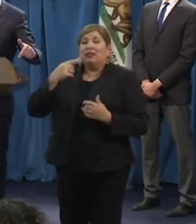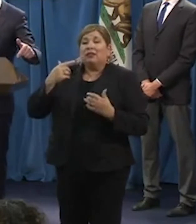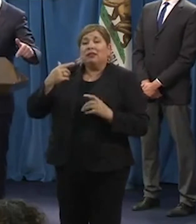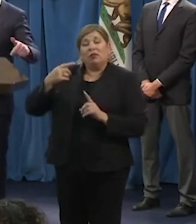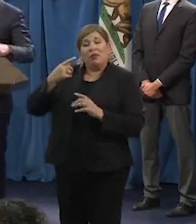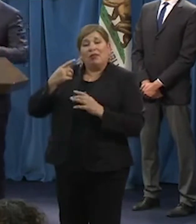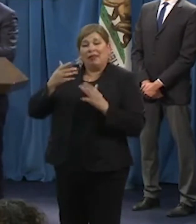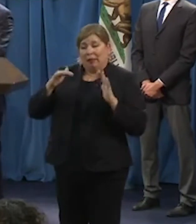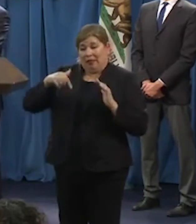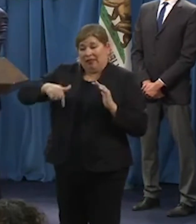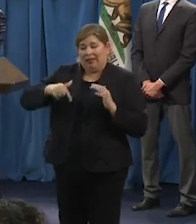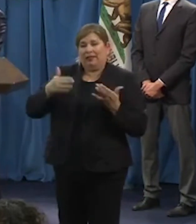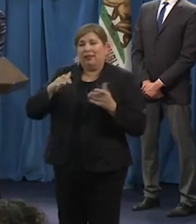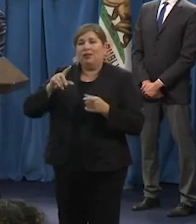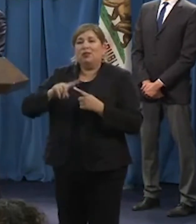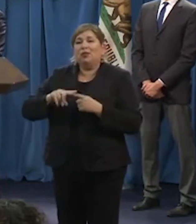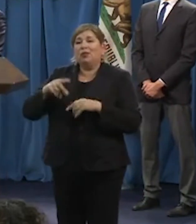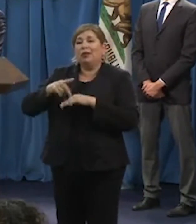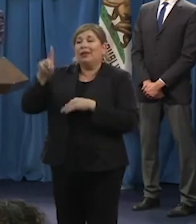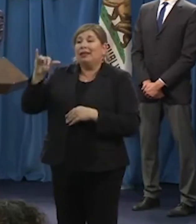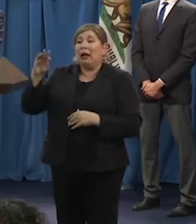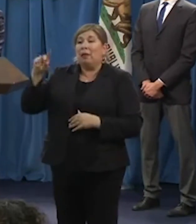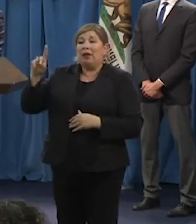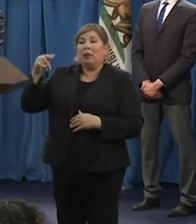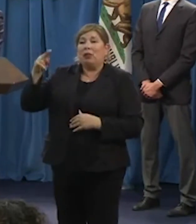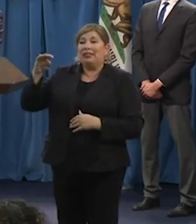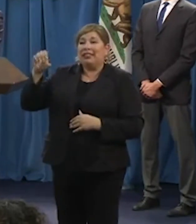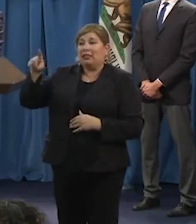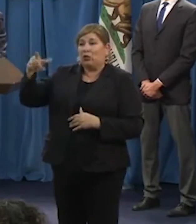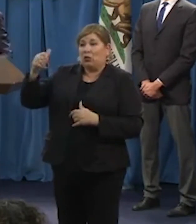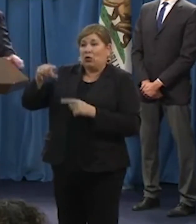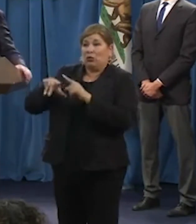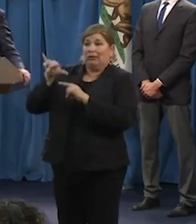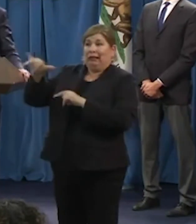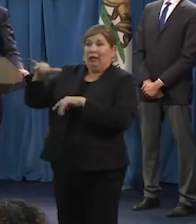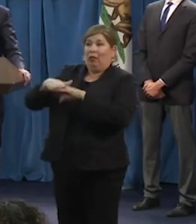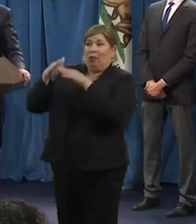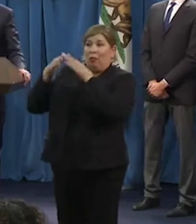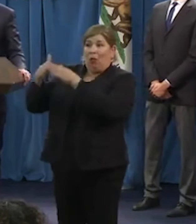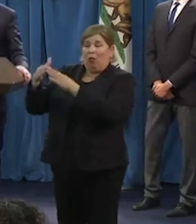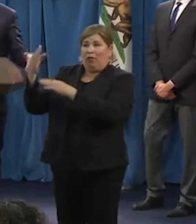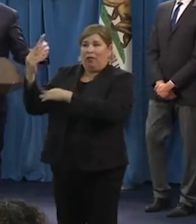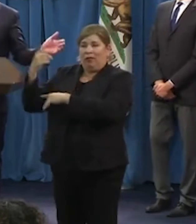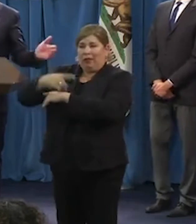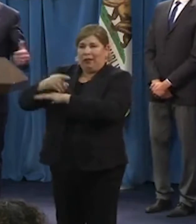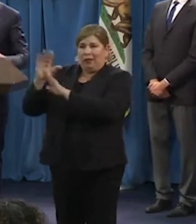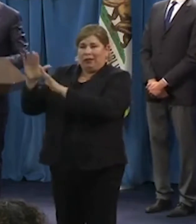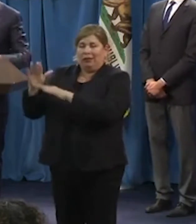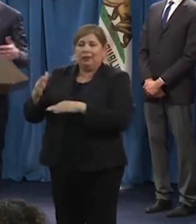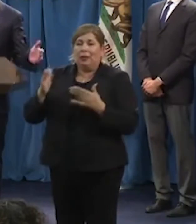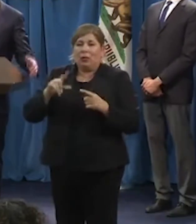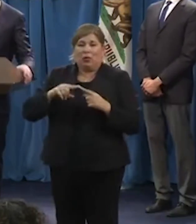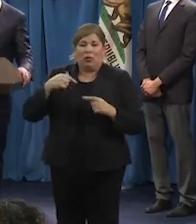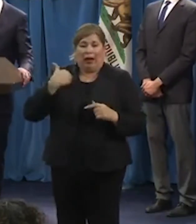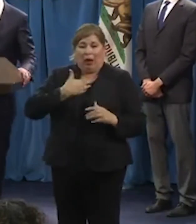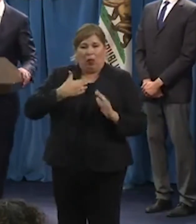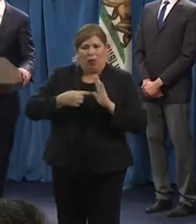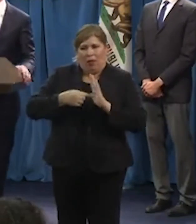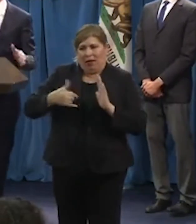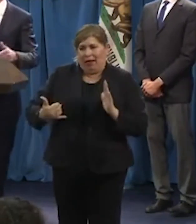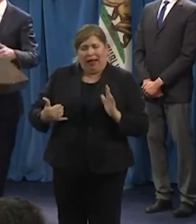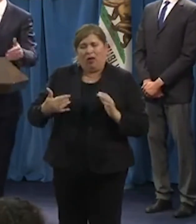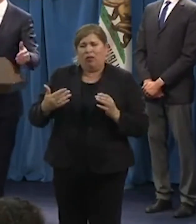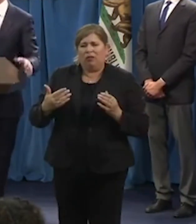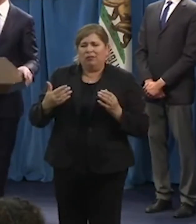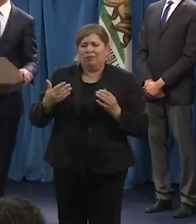model, not the Diamond. They tried to quarantine people in that ship for that 14-day period. More people came